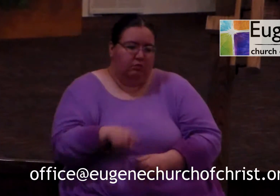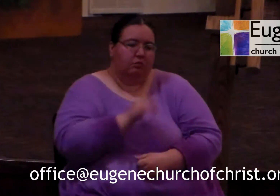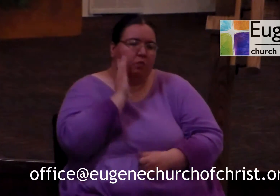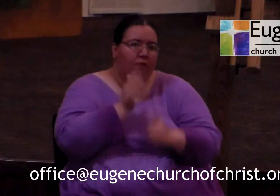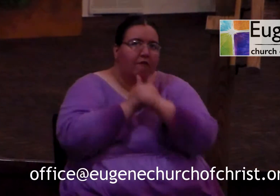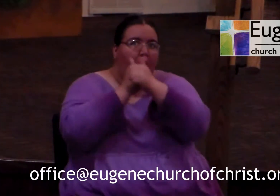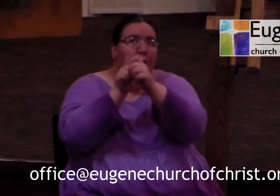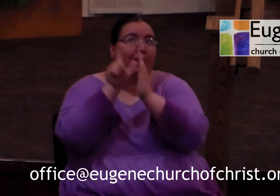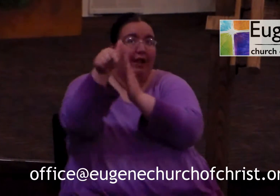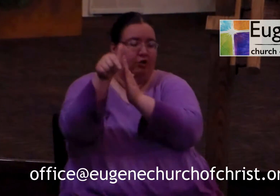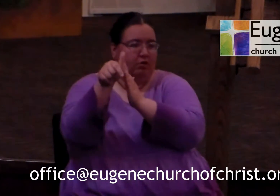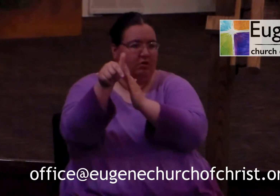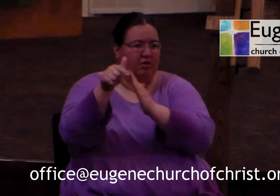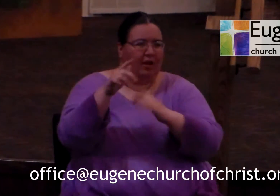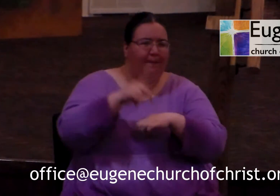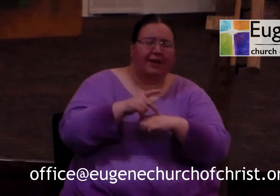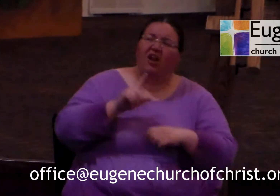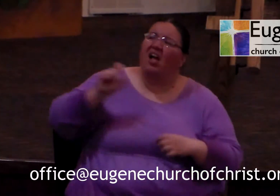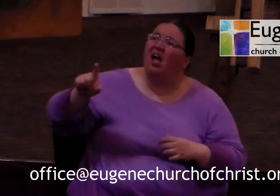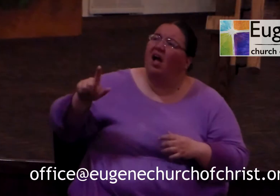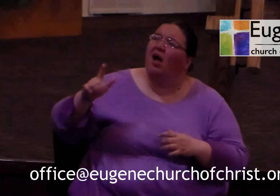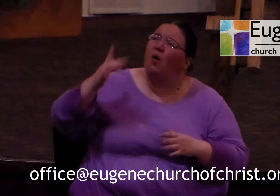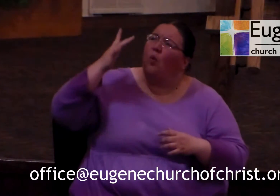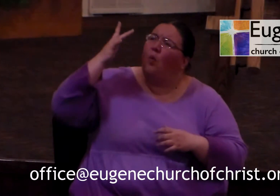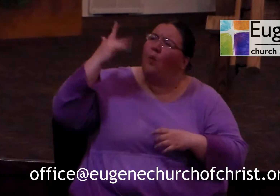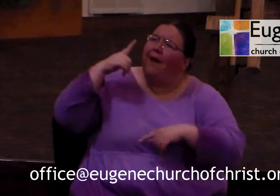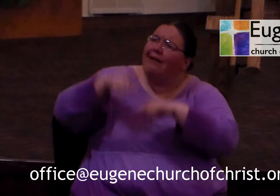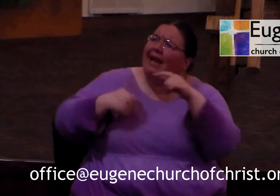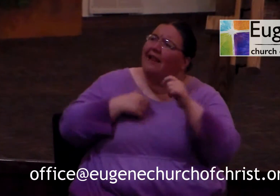follow you now? I will lay down my life for you."